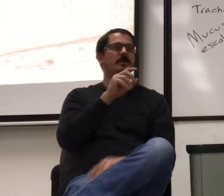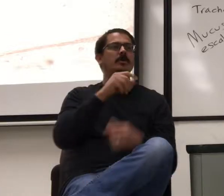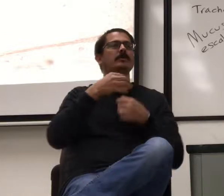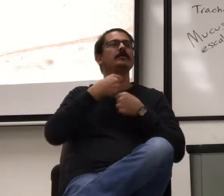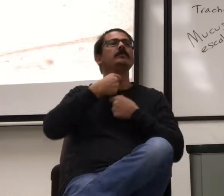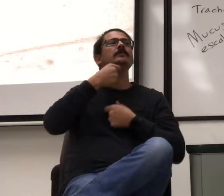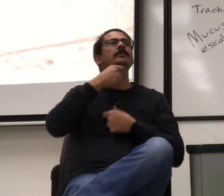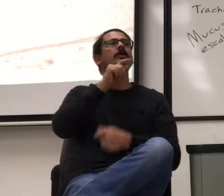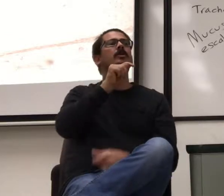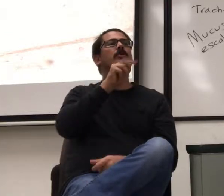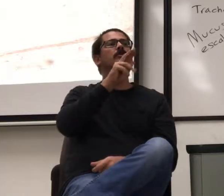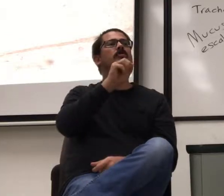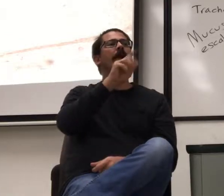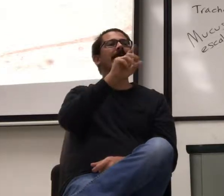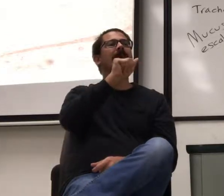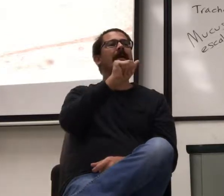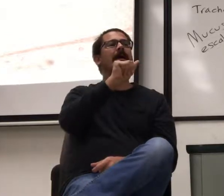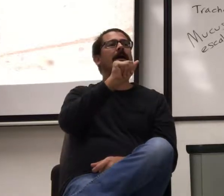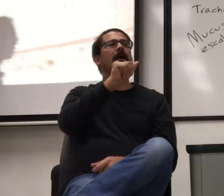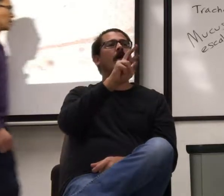ring of the Adventitia.